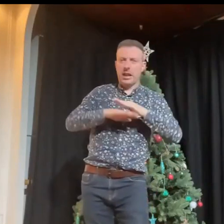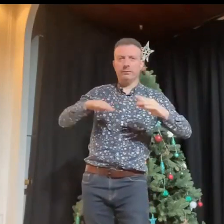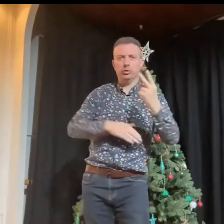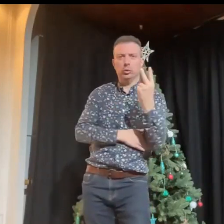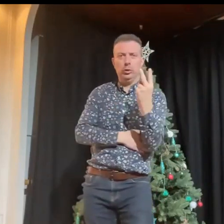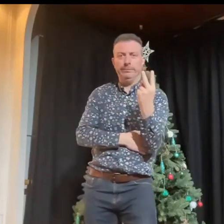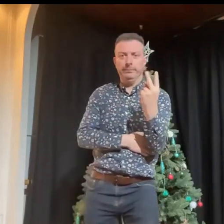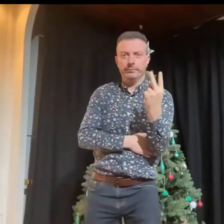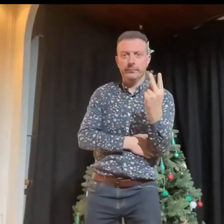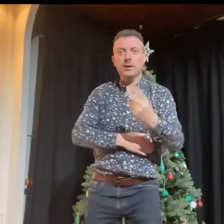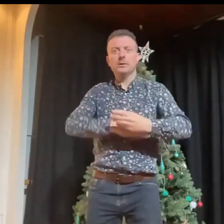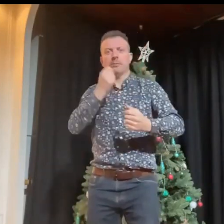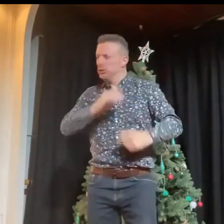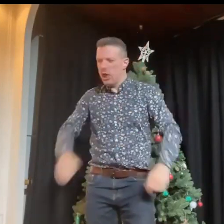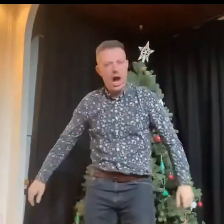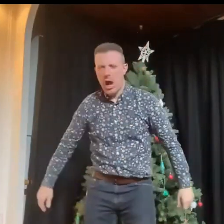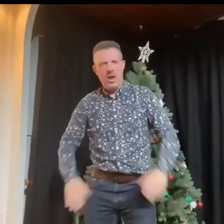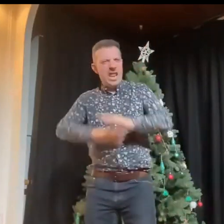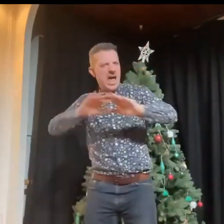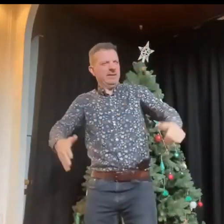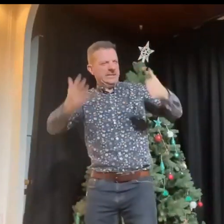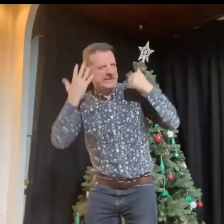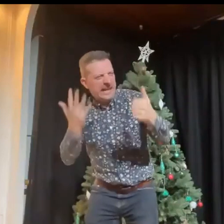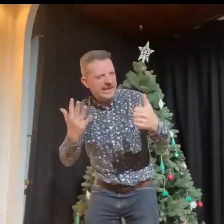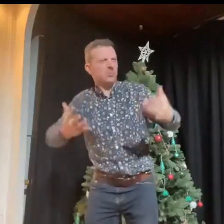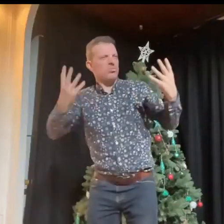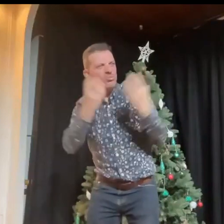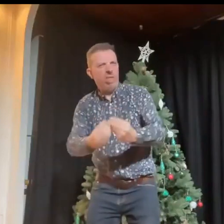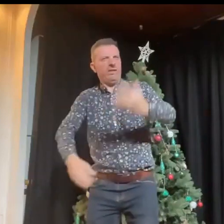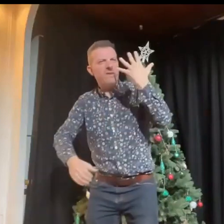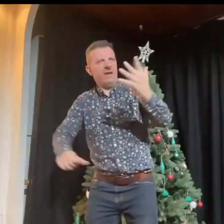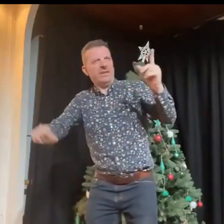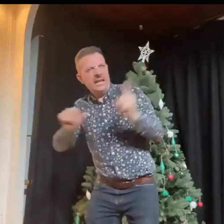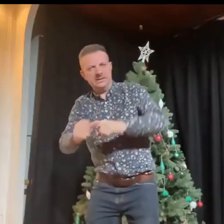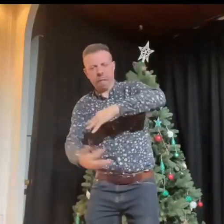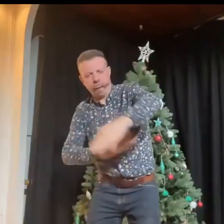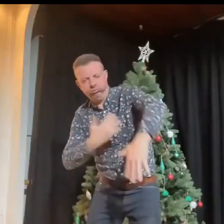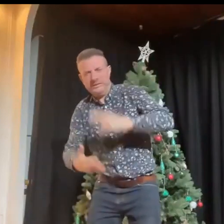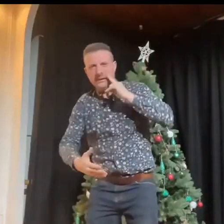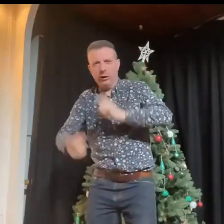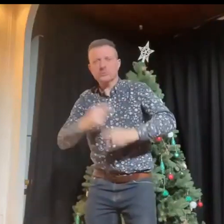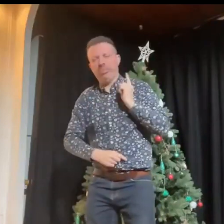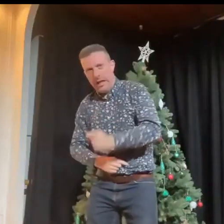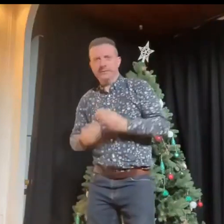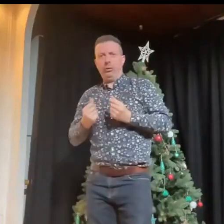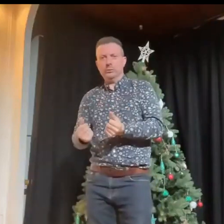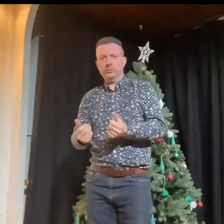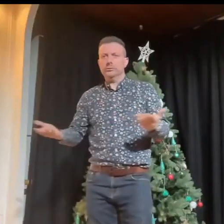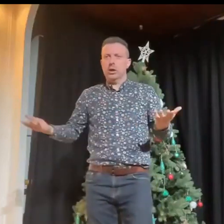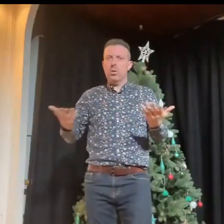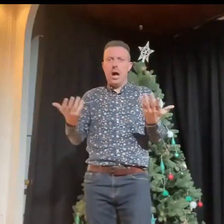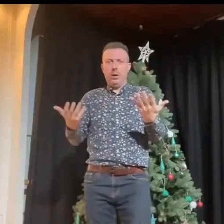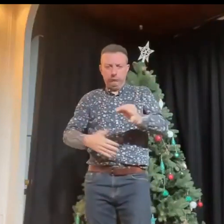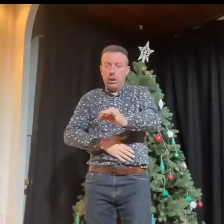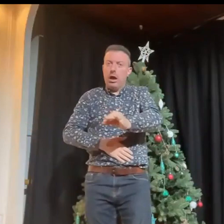know, someone who sees that and says, oh, you use BSL, yeah, I've got level 2, that's good enough, and you're saying, no, it must be level 6 with 5 years